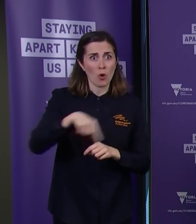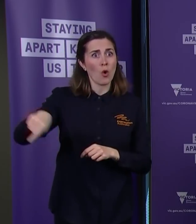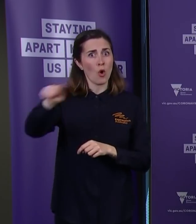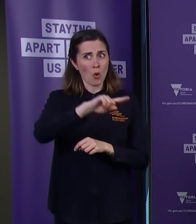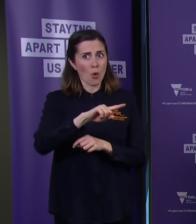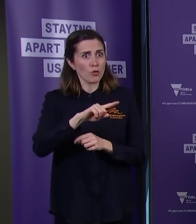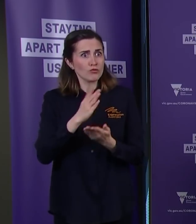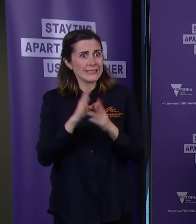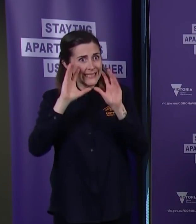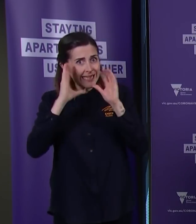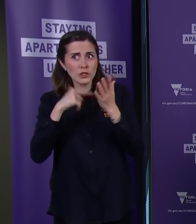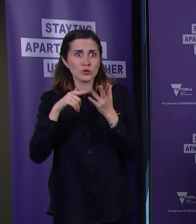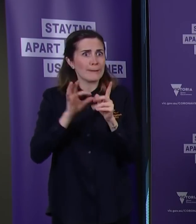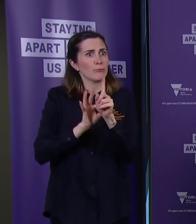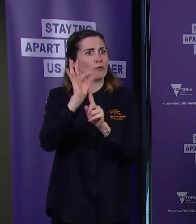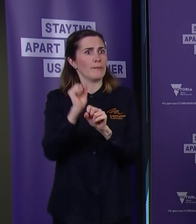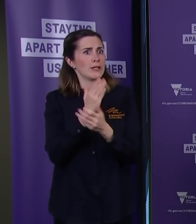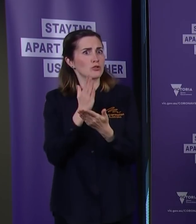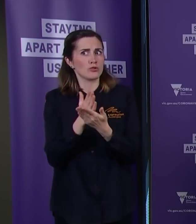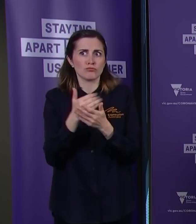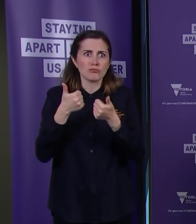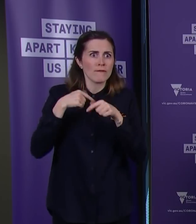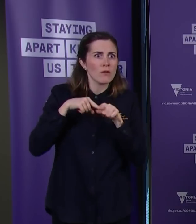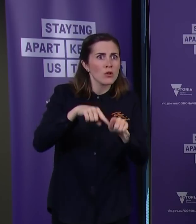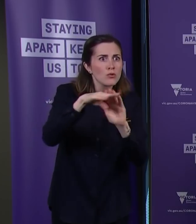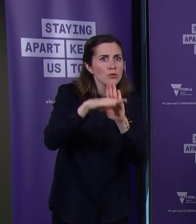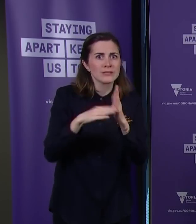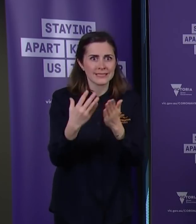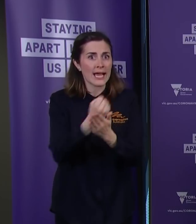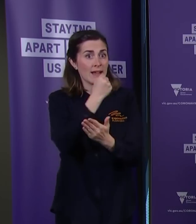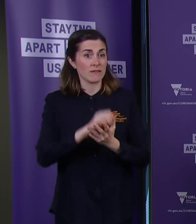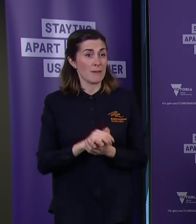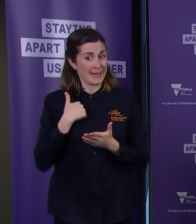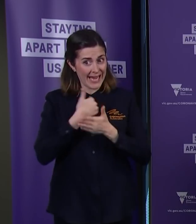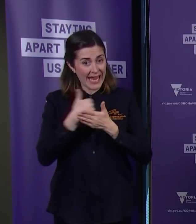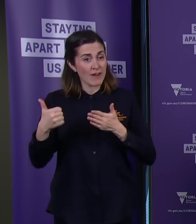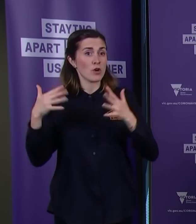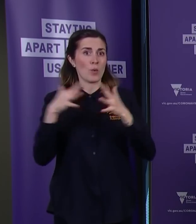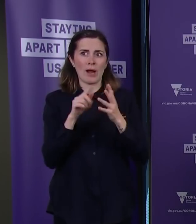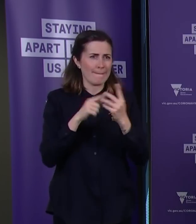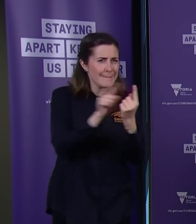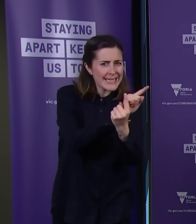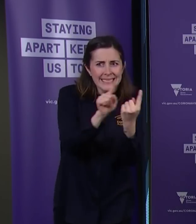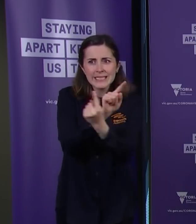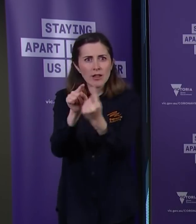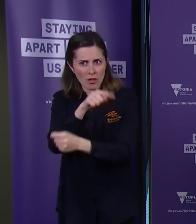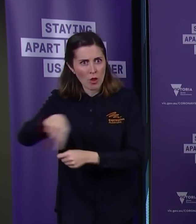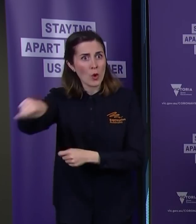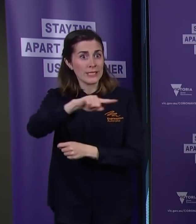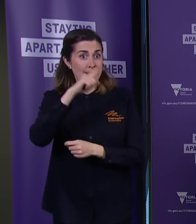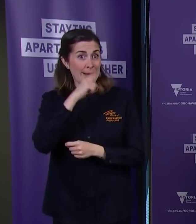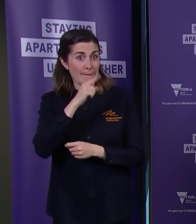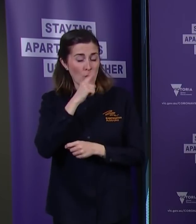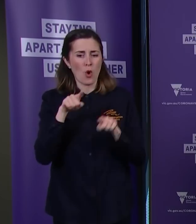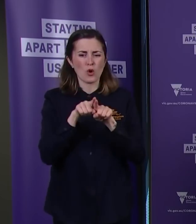this issue. I meet weekly with those groups, and indeed through the Respiratory Response Task Force, they